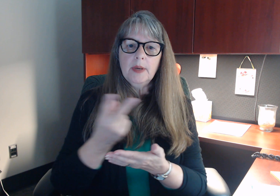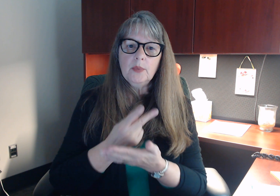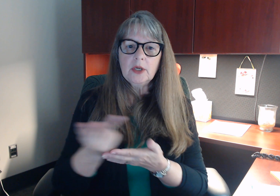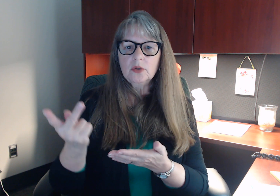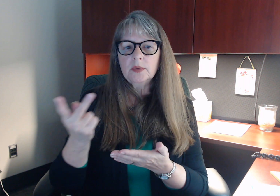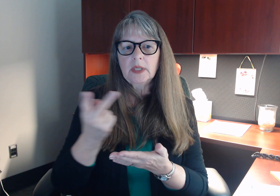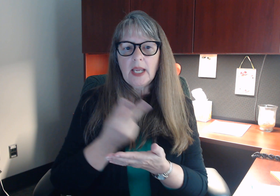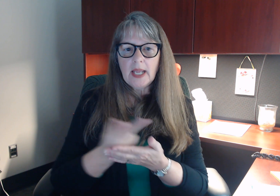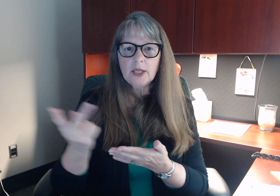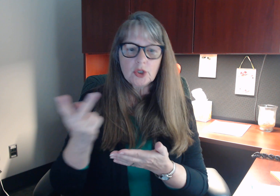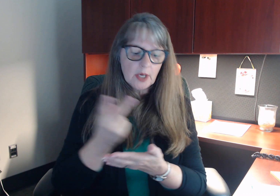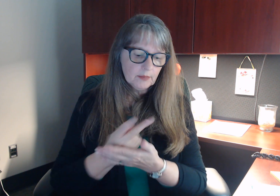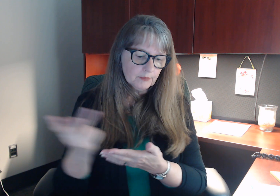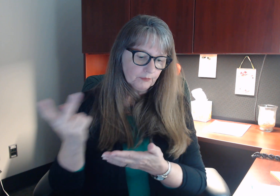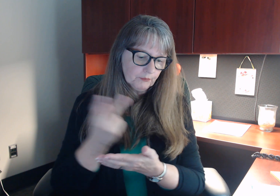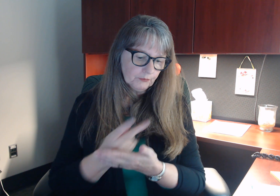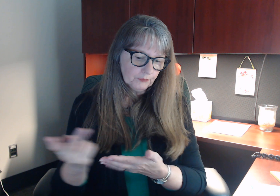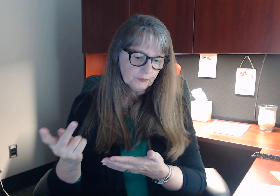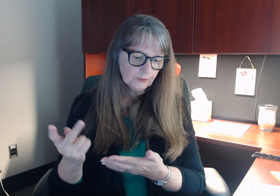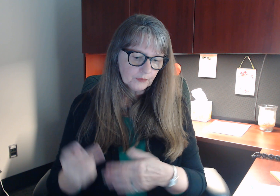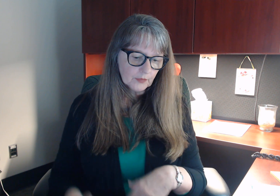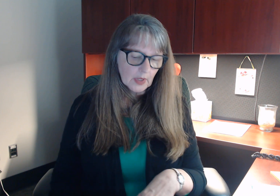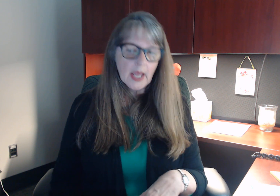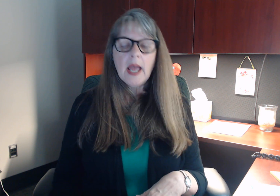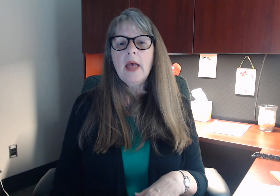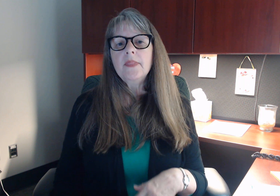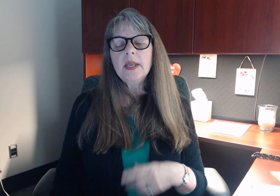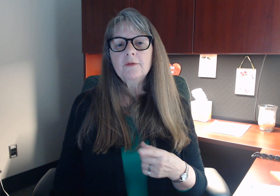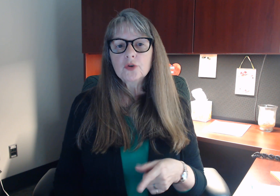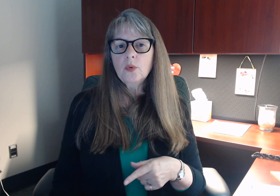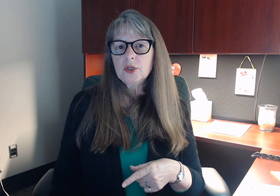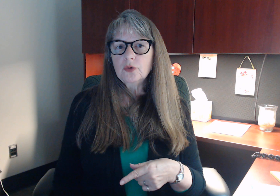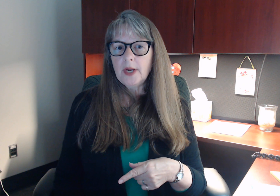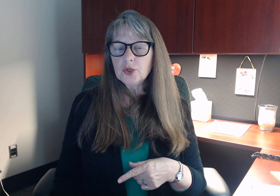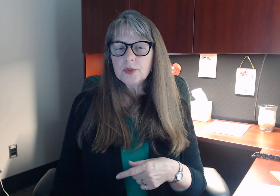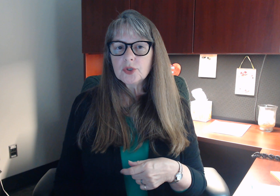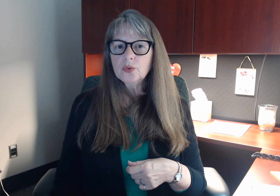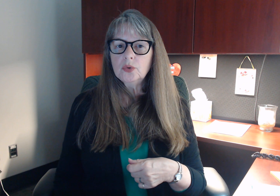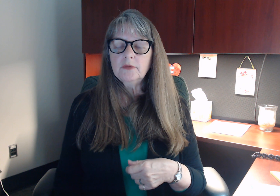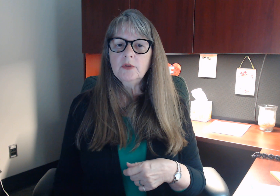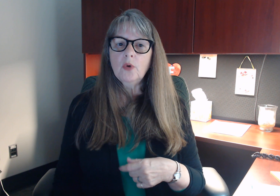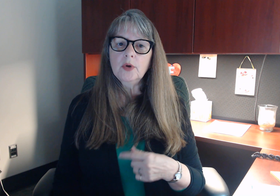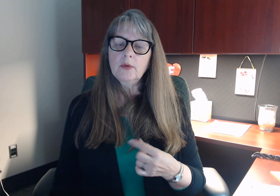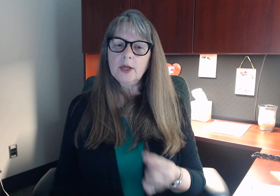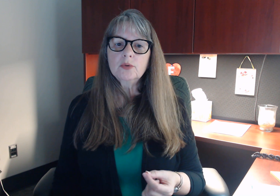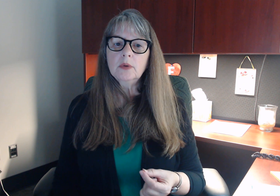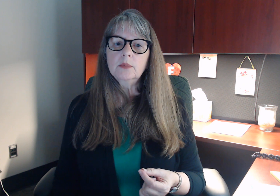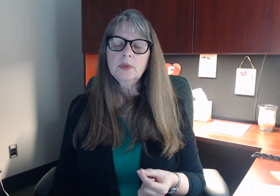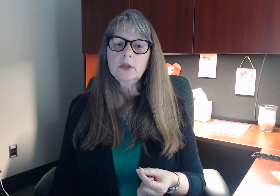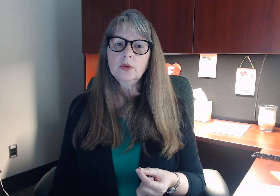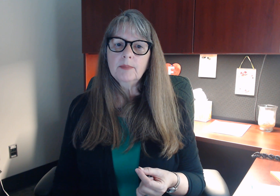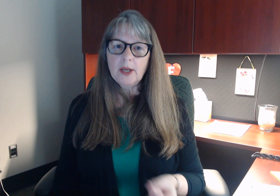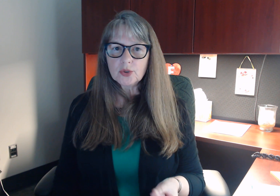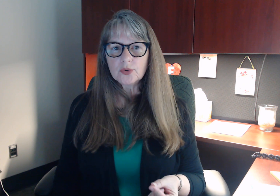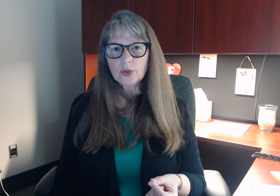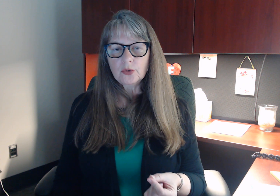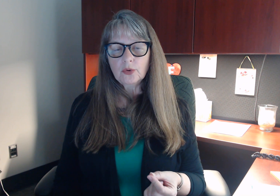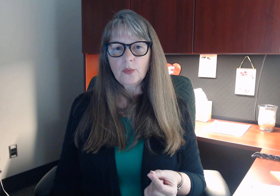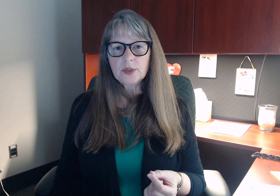we can do it with a K handshake. And then if you're going to graduate school, if you've already graduated with your bachelor's and you're going to